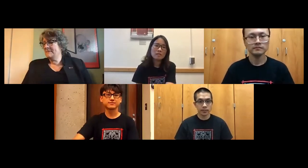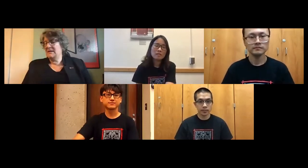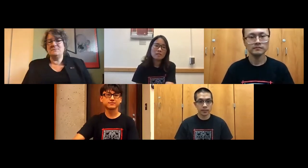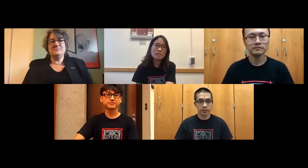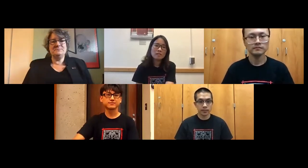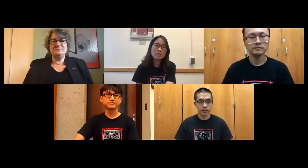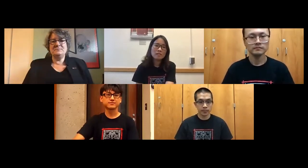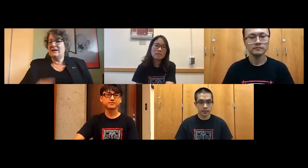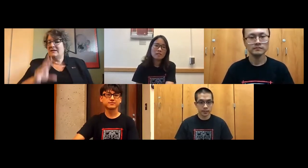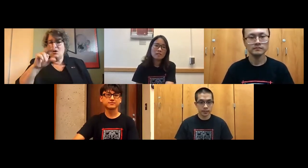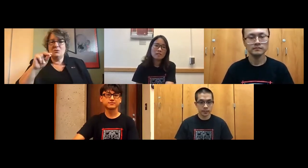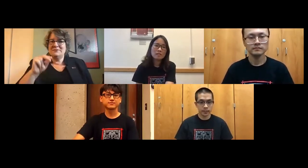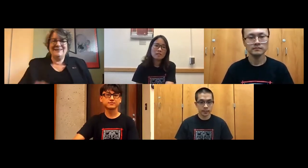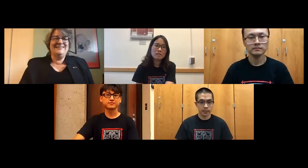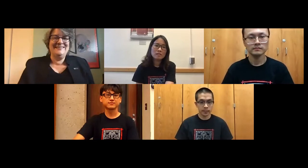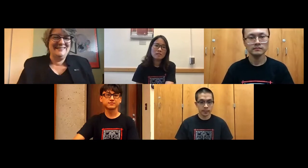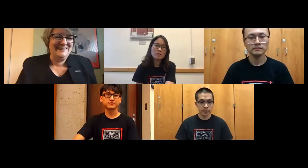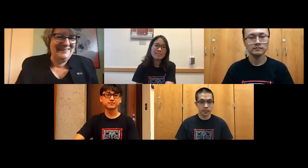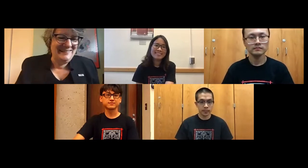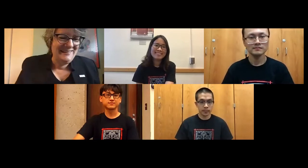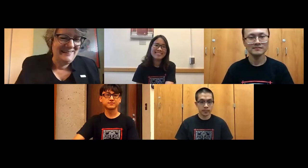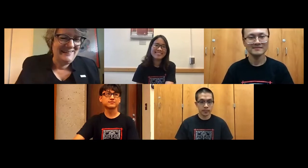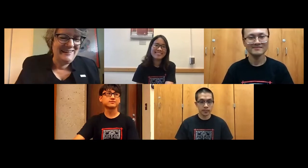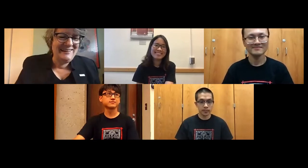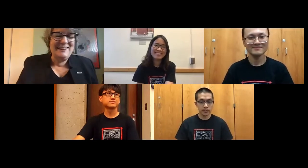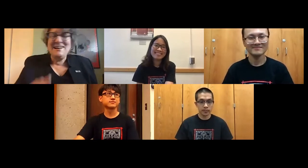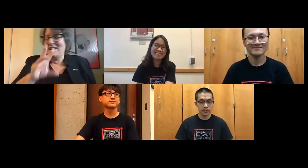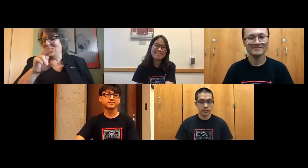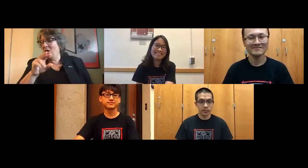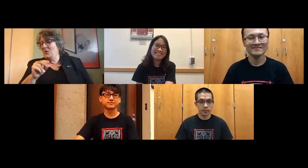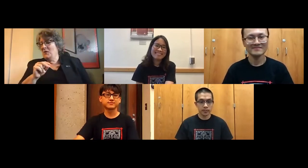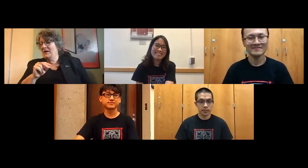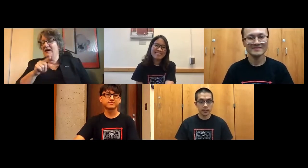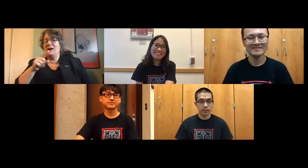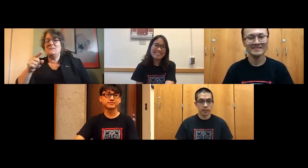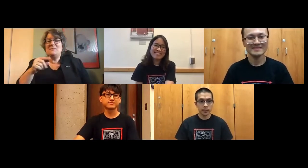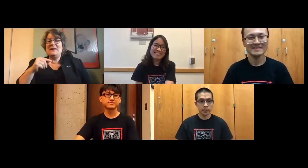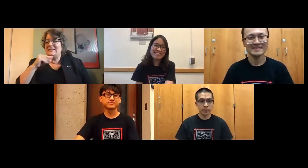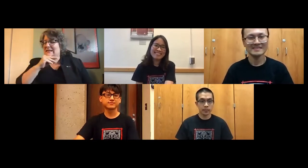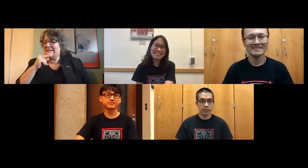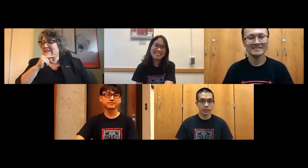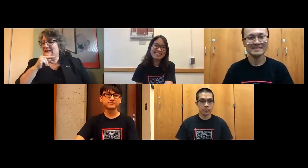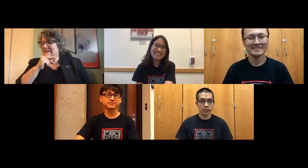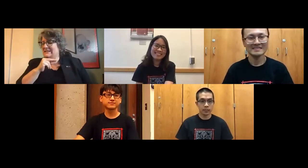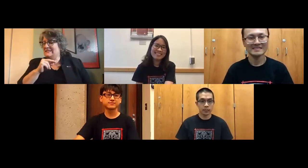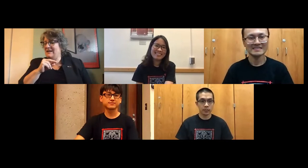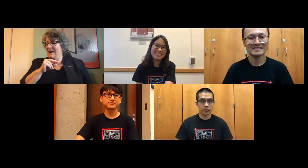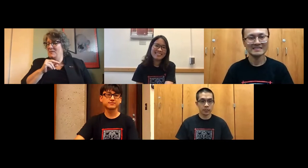that right, Amy? Oh, no. Okay. No, this is